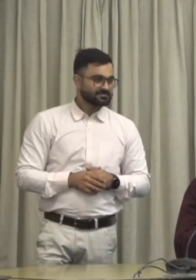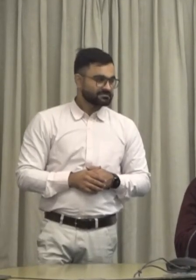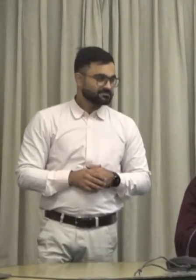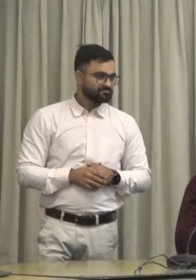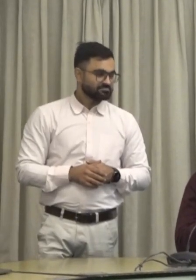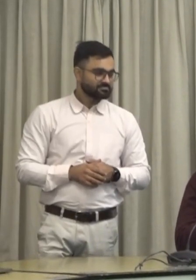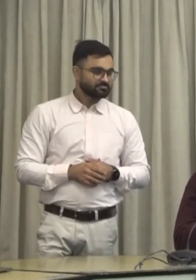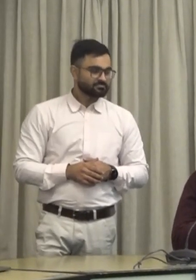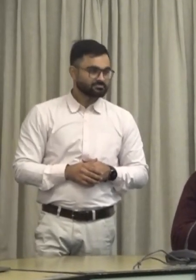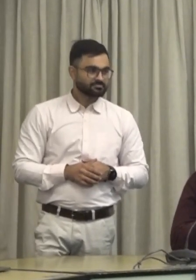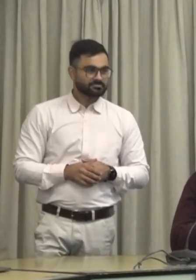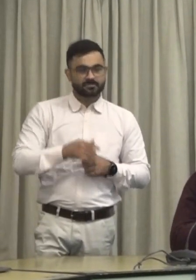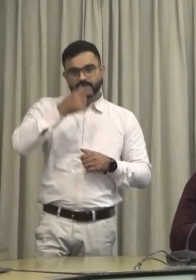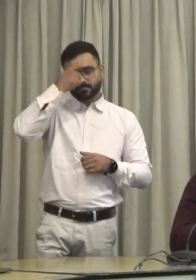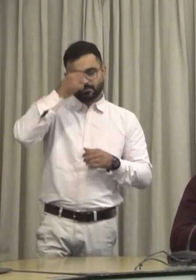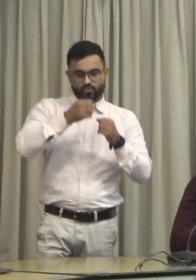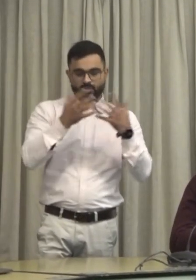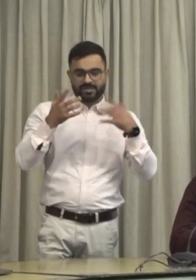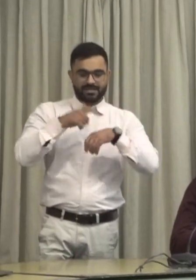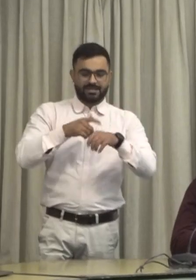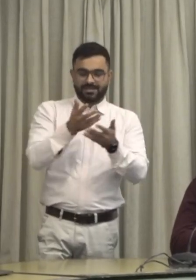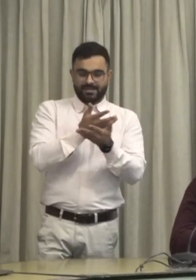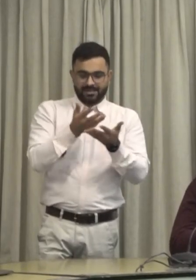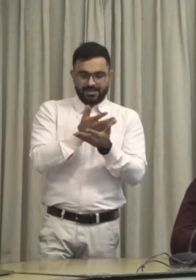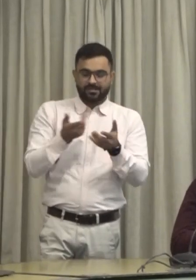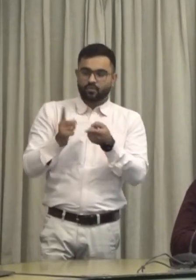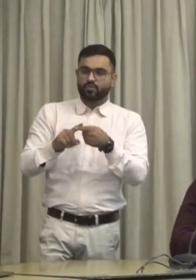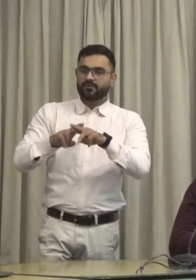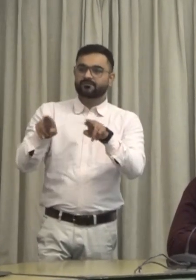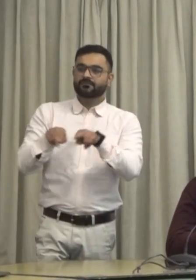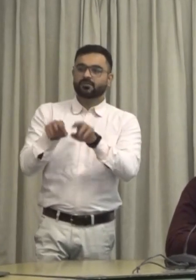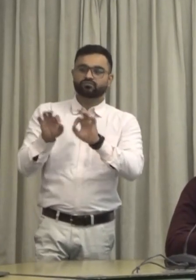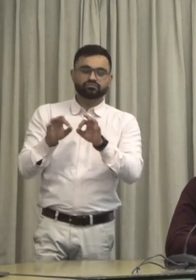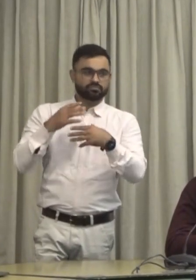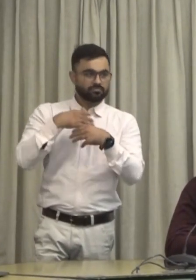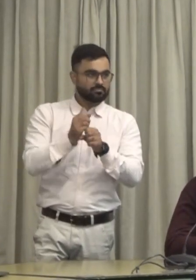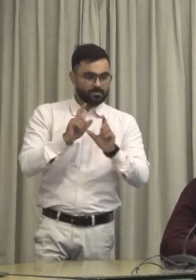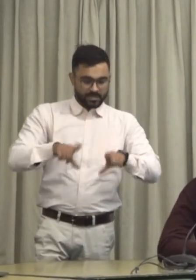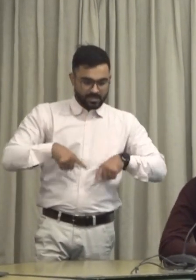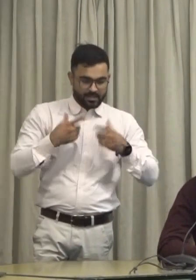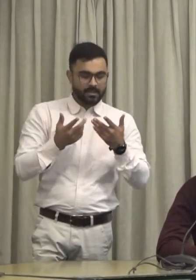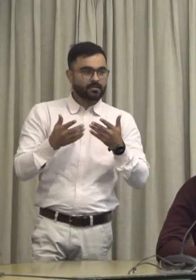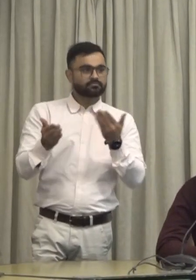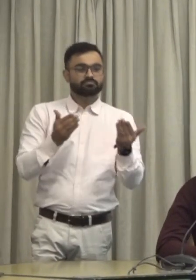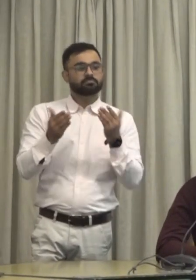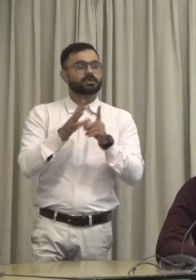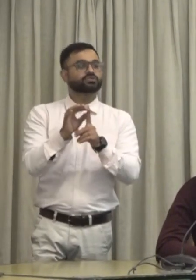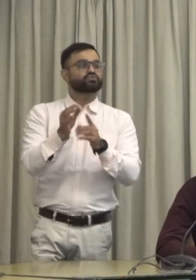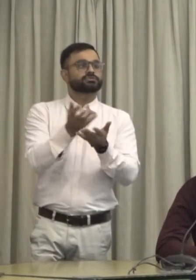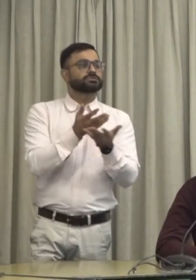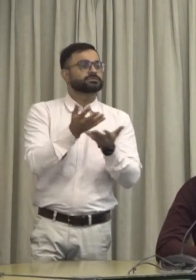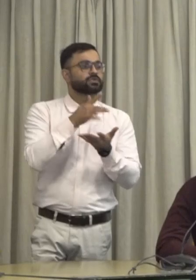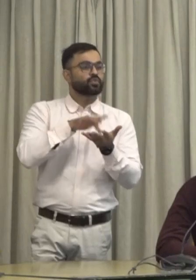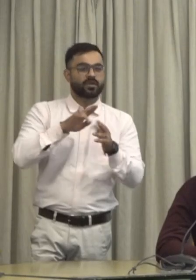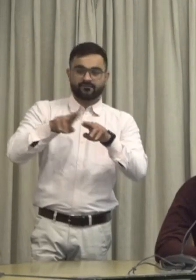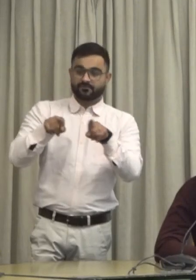that note. So the problem is, a lot of the time, this discussion doesn't even happen in the family. Creating a living will just facilitates that discussion where